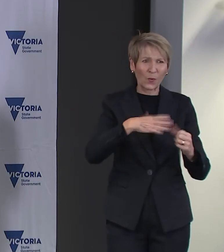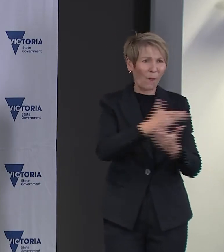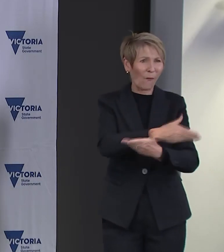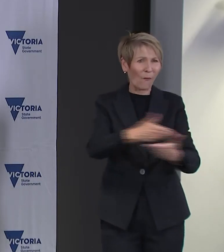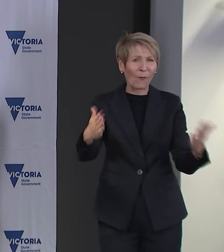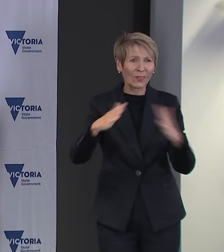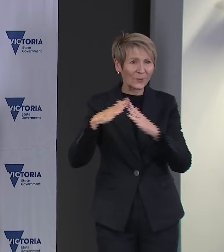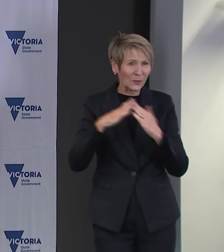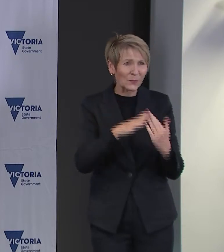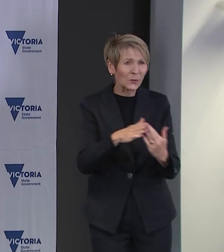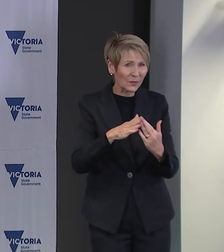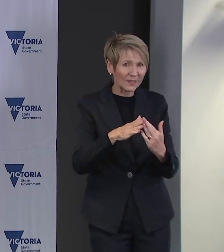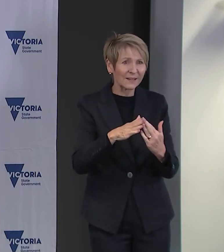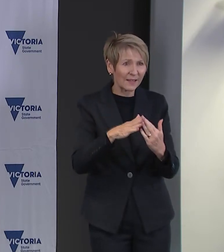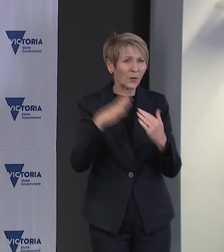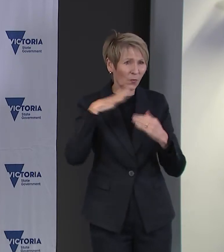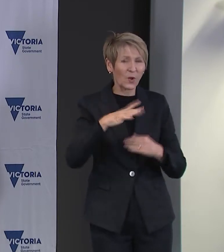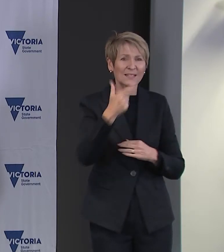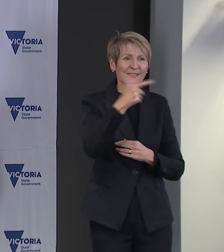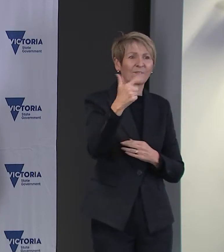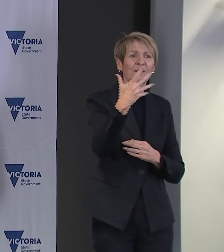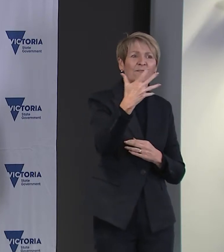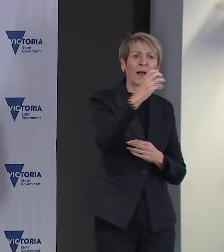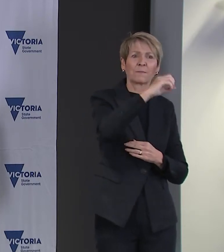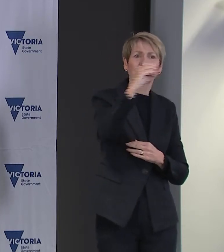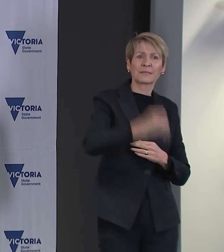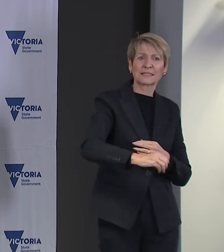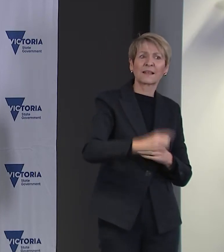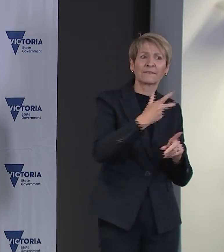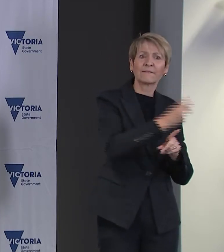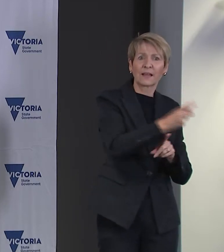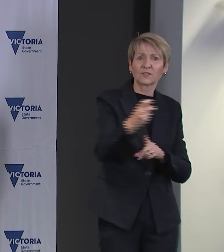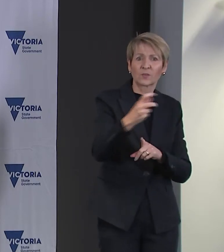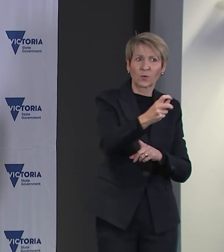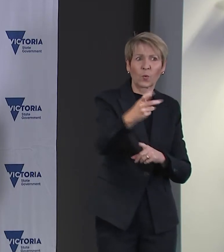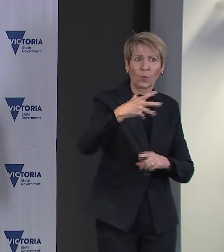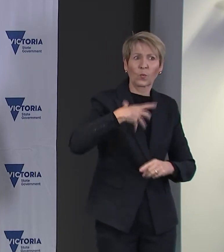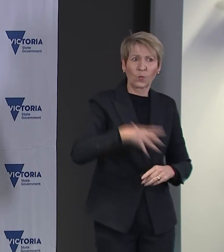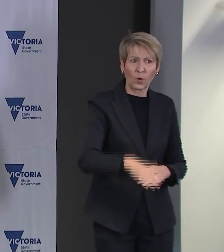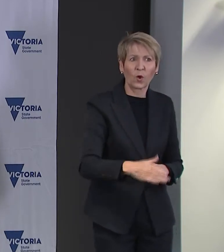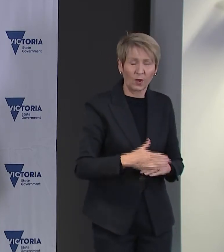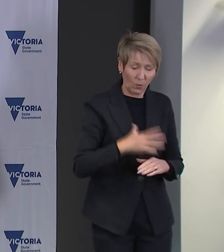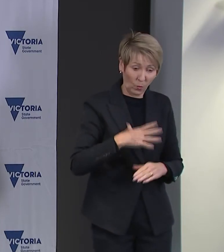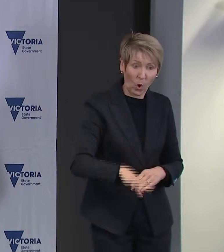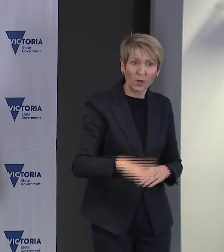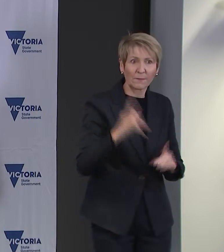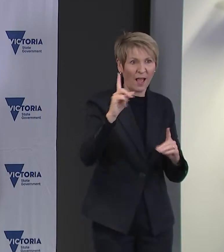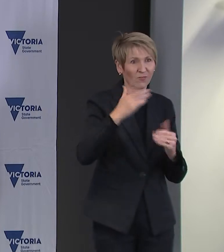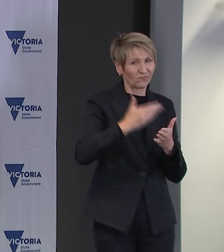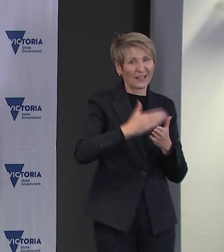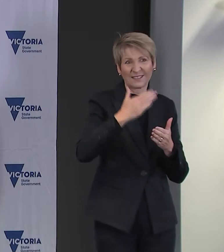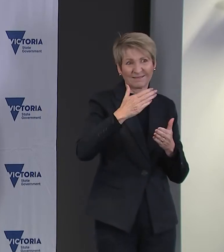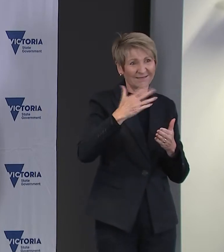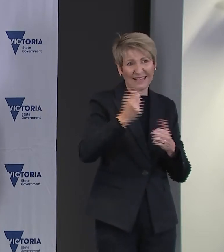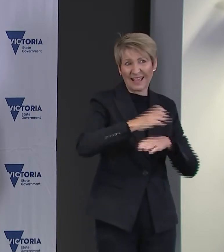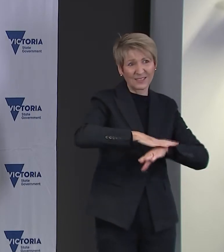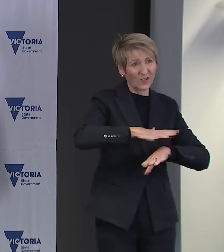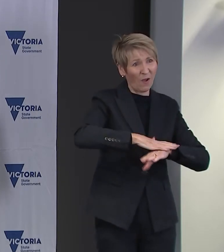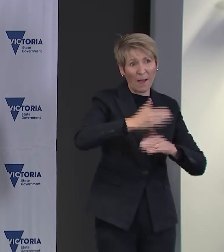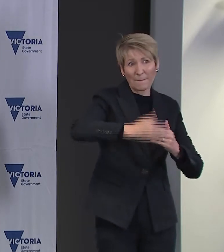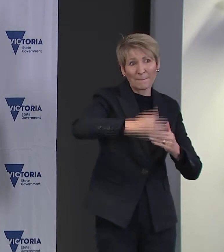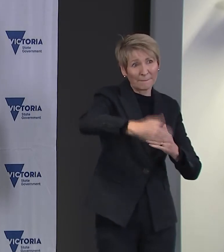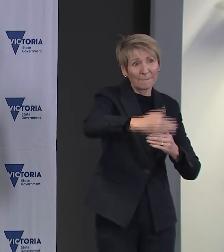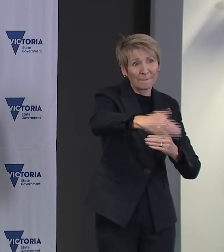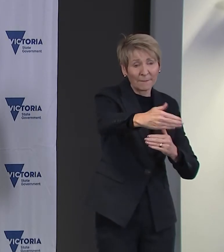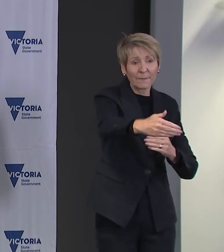community up at about 75% vaccination rates, if not more. But there's a long way to go. Jerome's just said